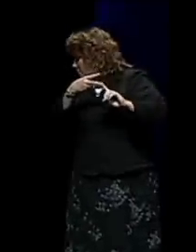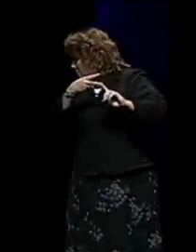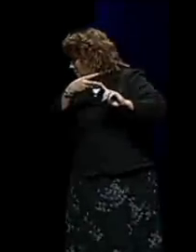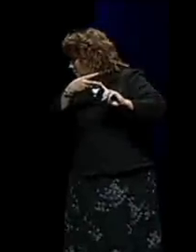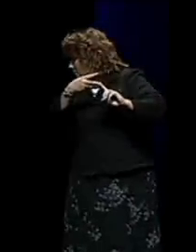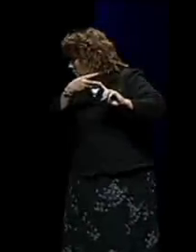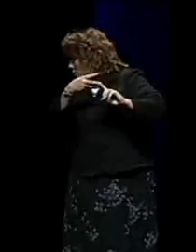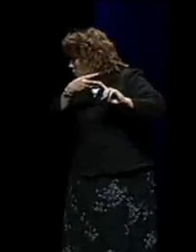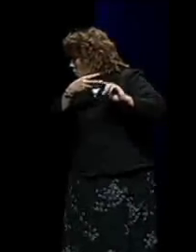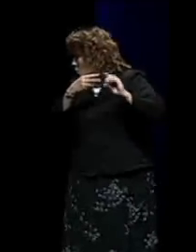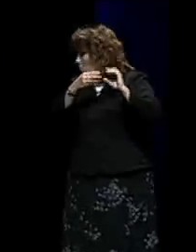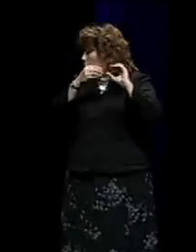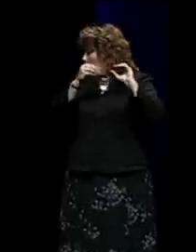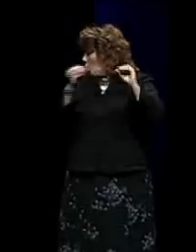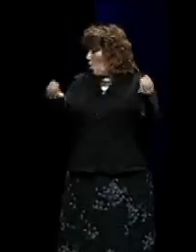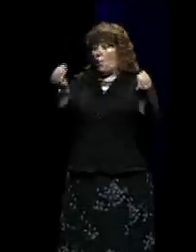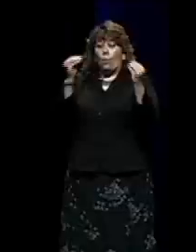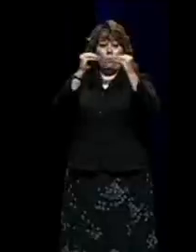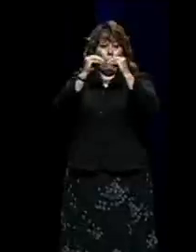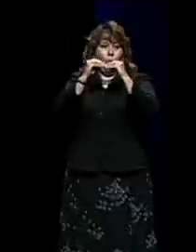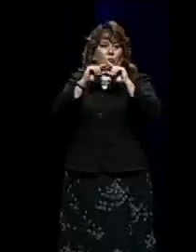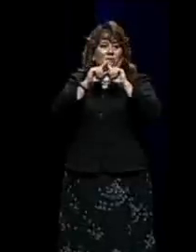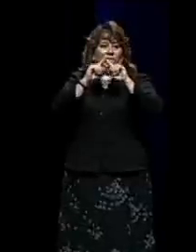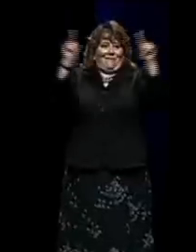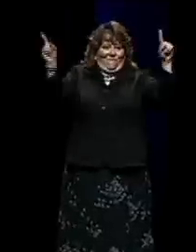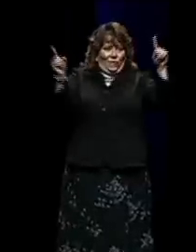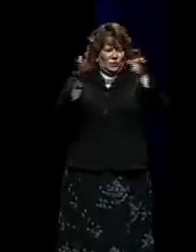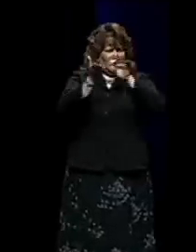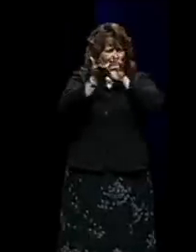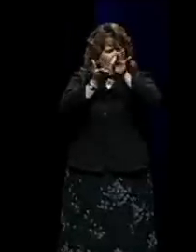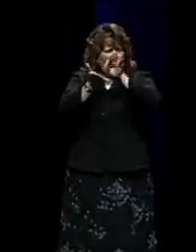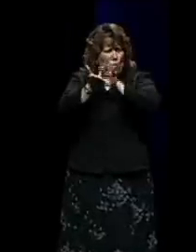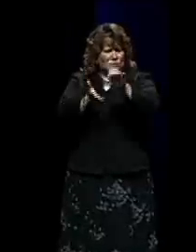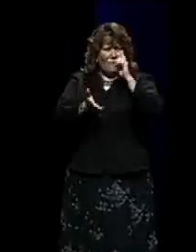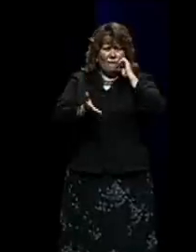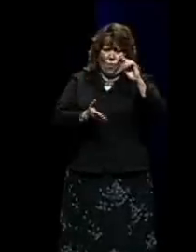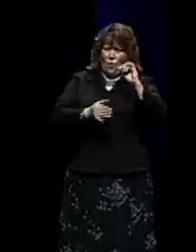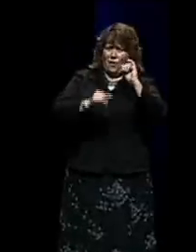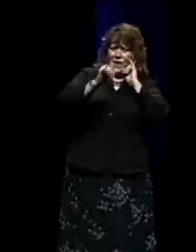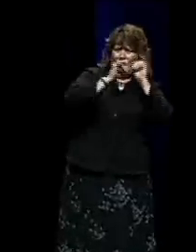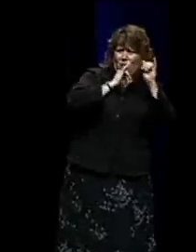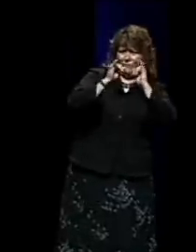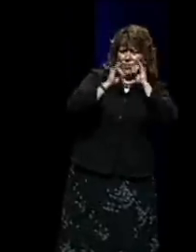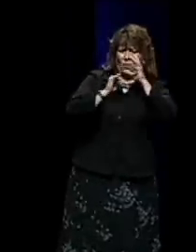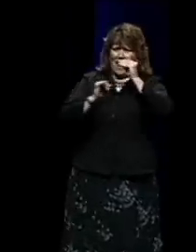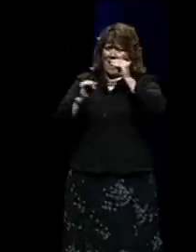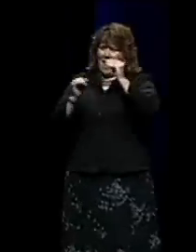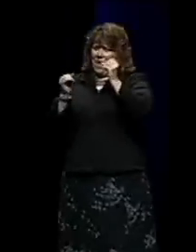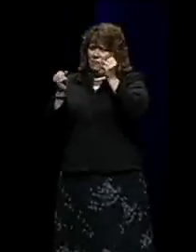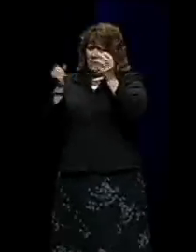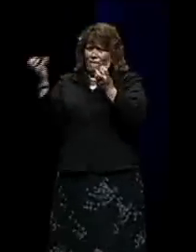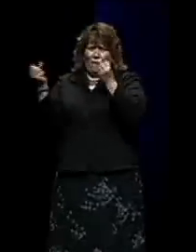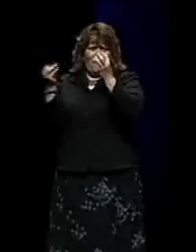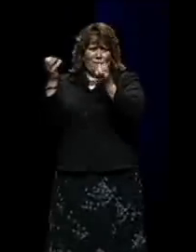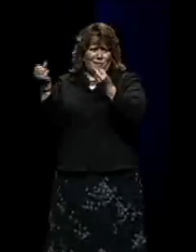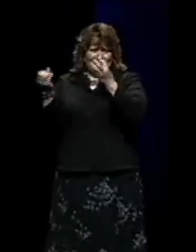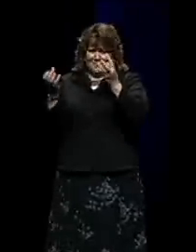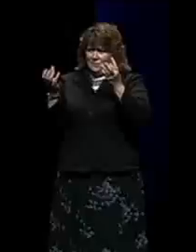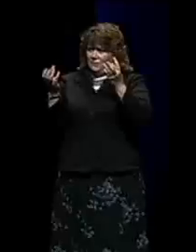that there are no different scores now for